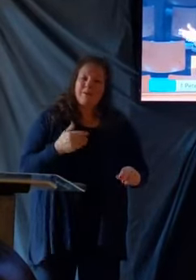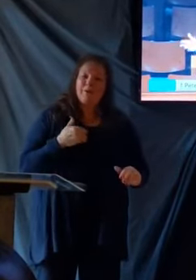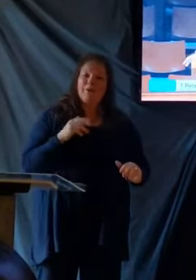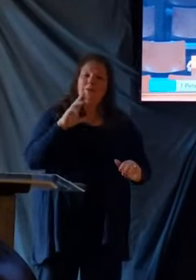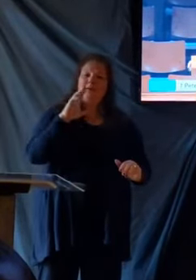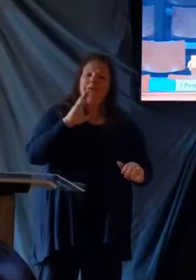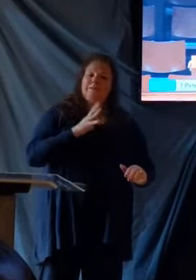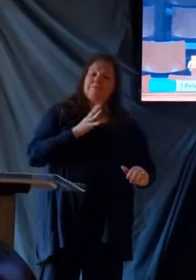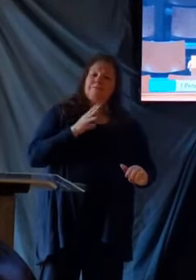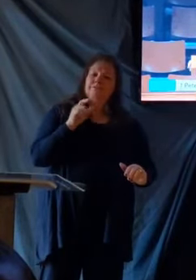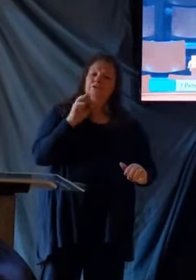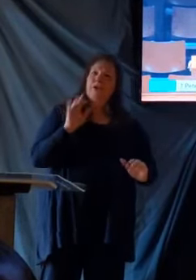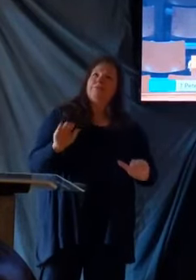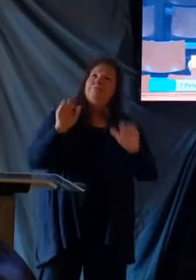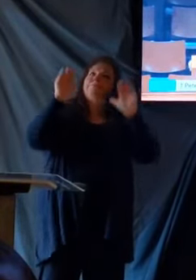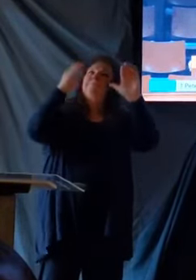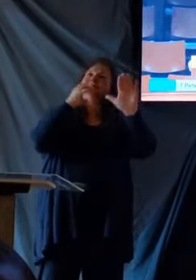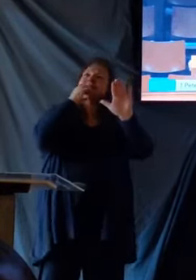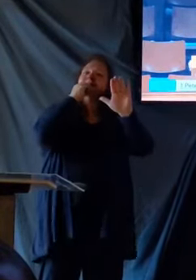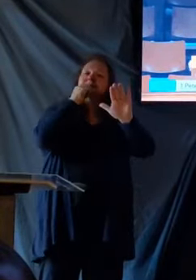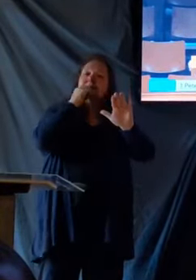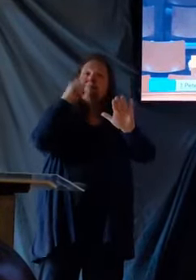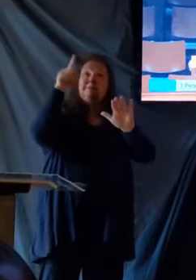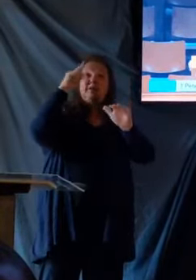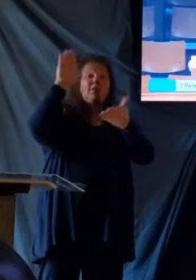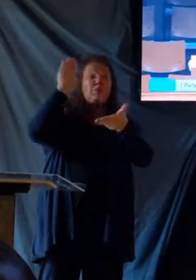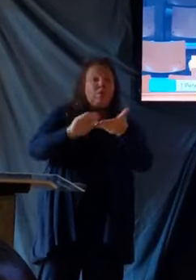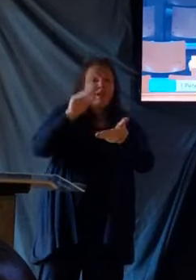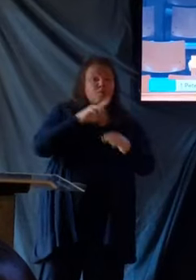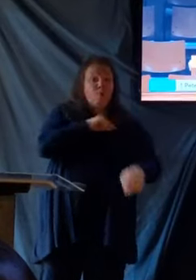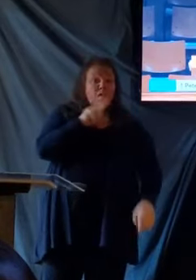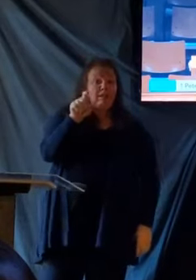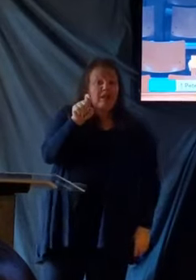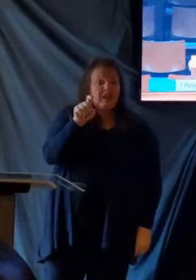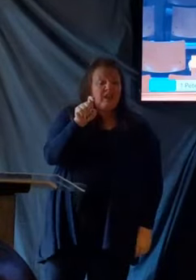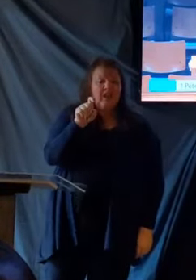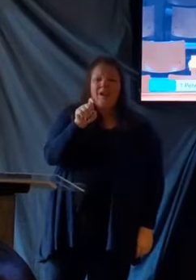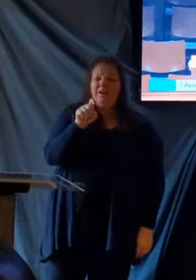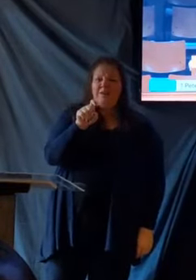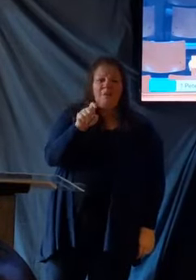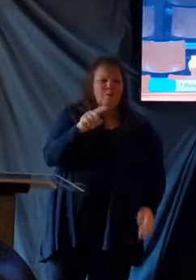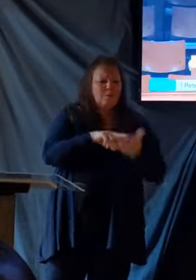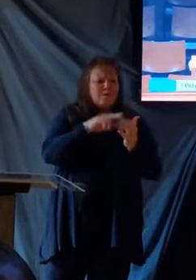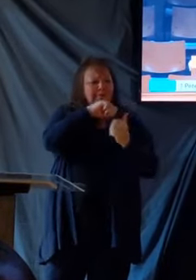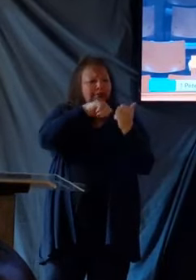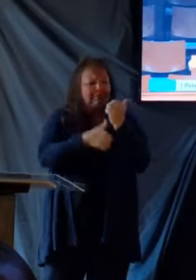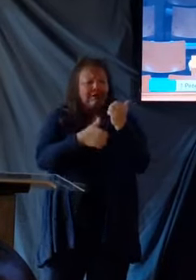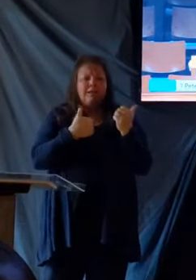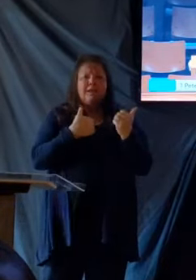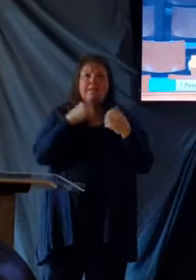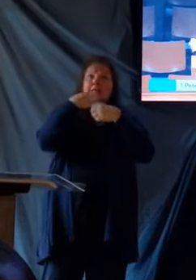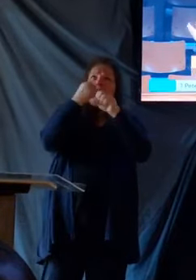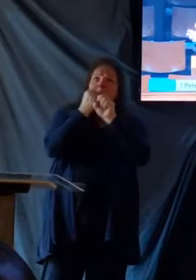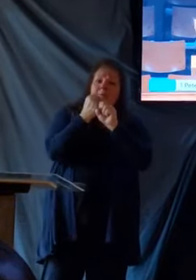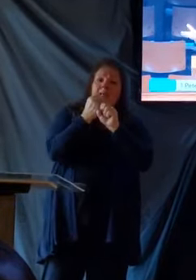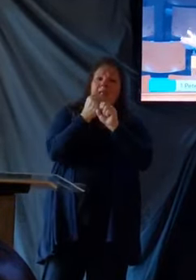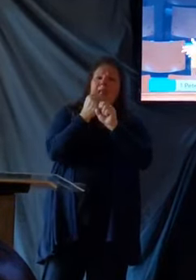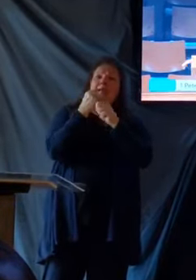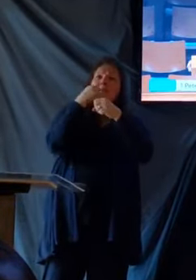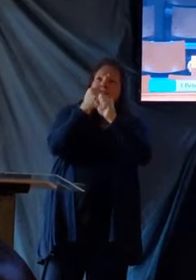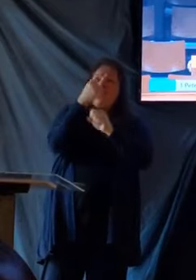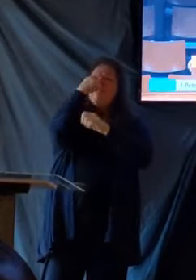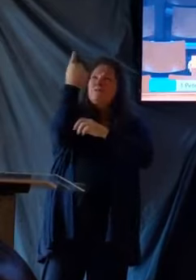up where they don't get it. Is that because the dishes are inferior? What do you mean inferior? They were created, they're made,